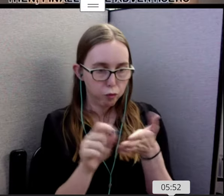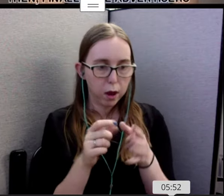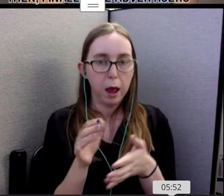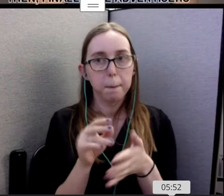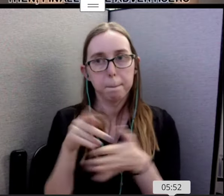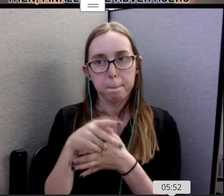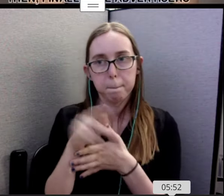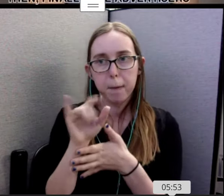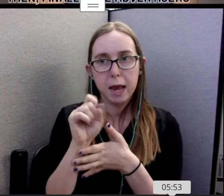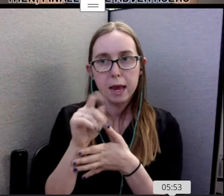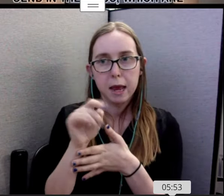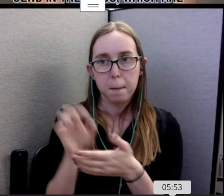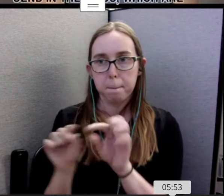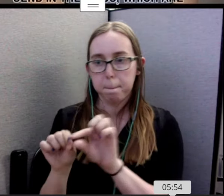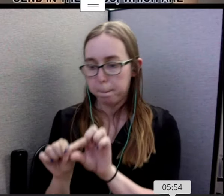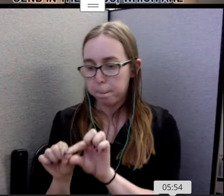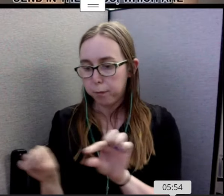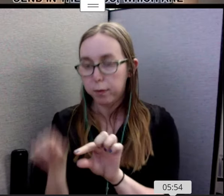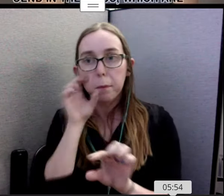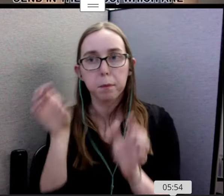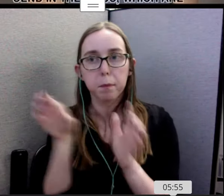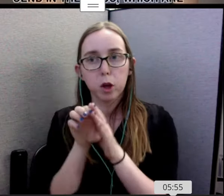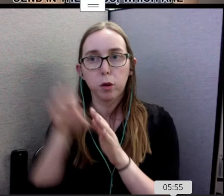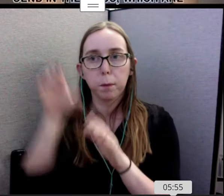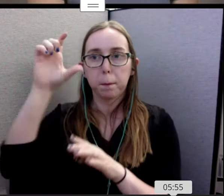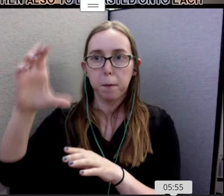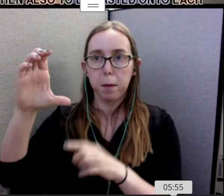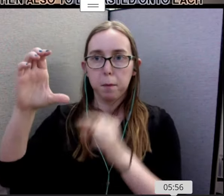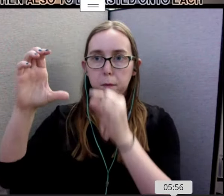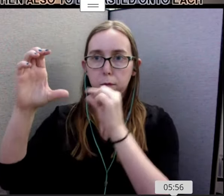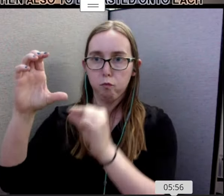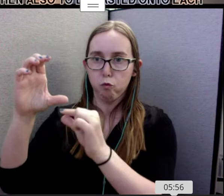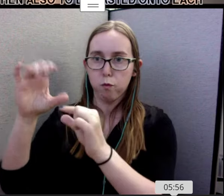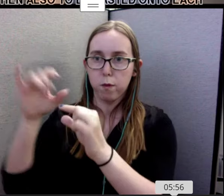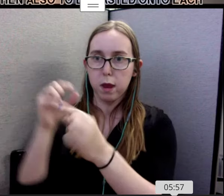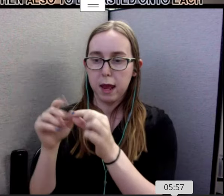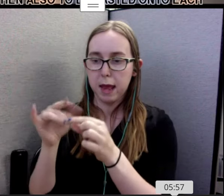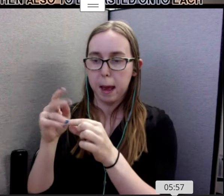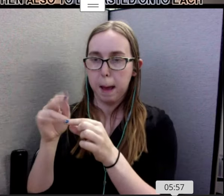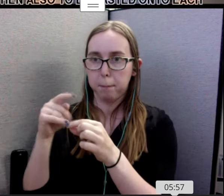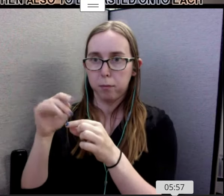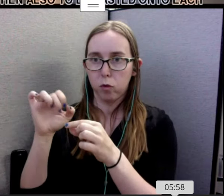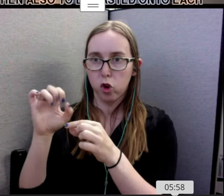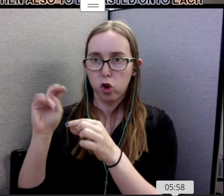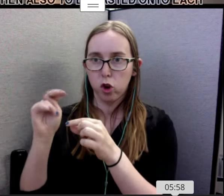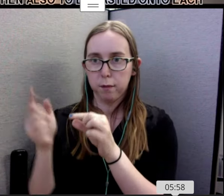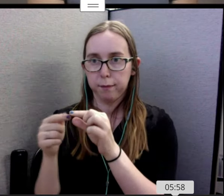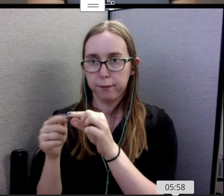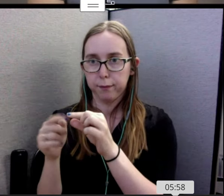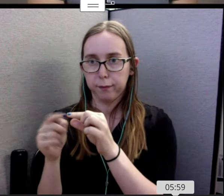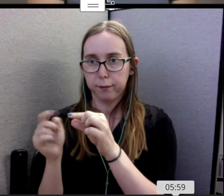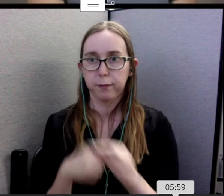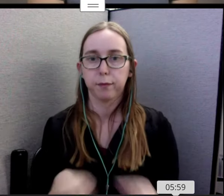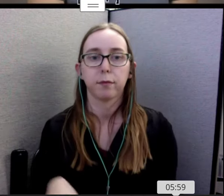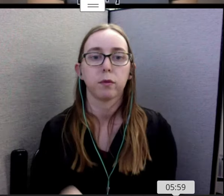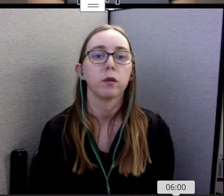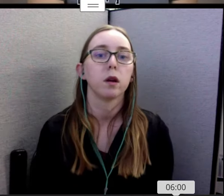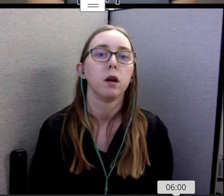Then finally, the advertisers send in their ads, which are then also to be pasted onto each